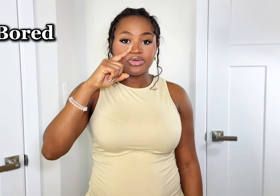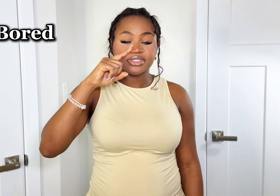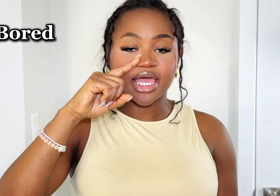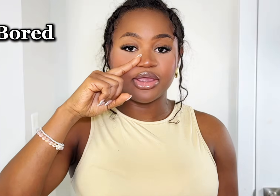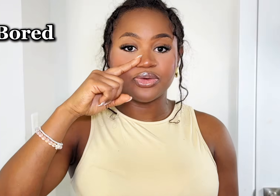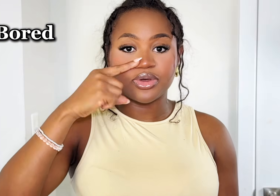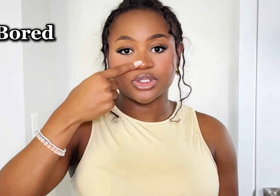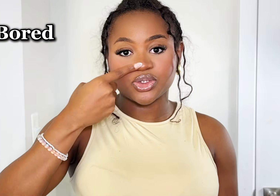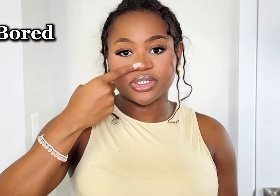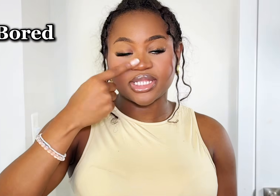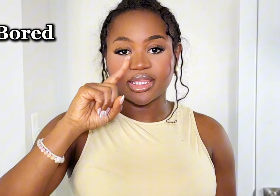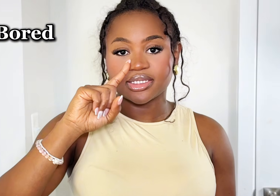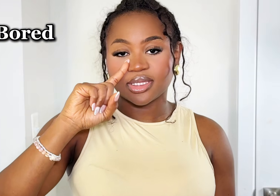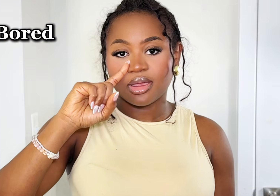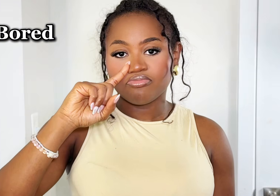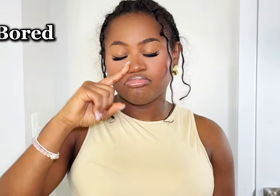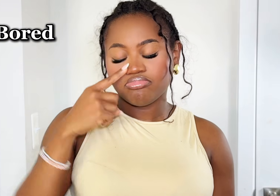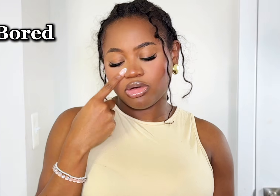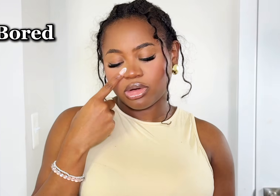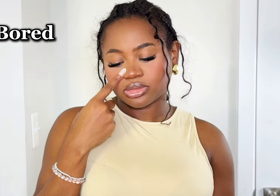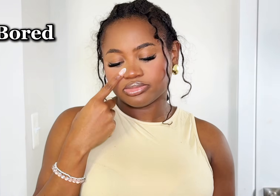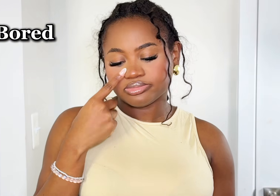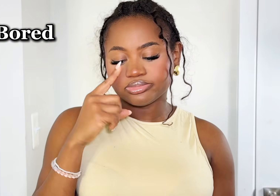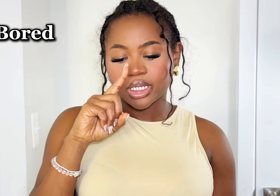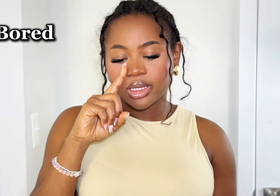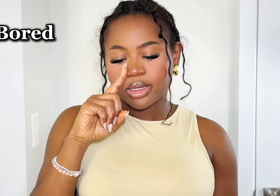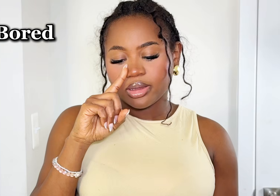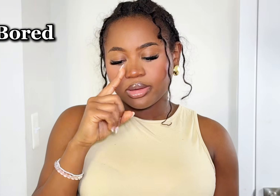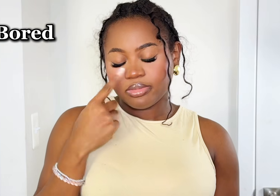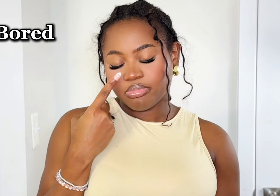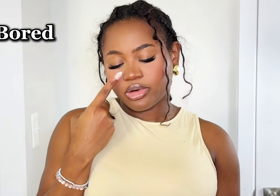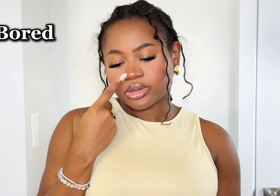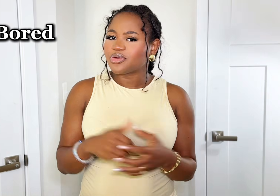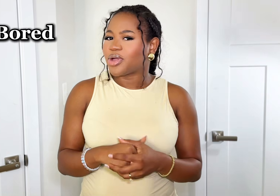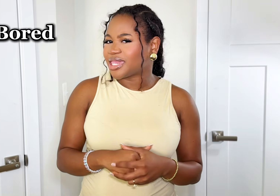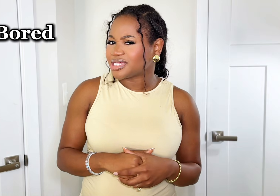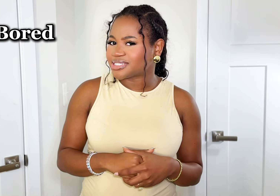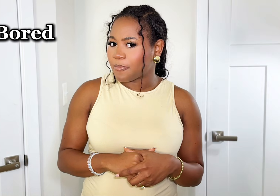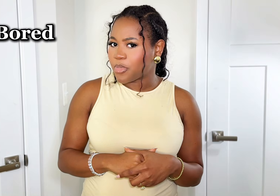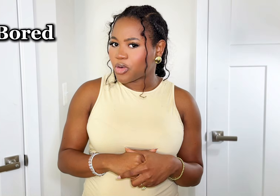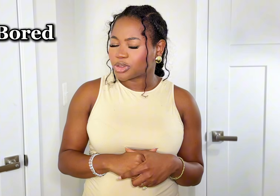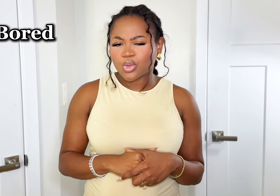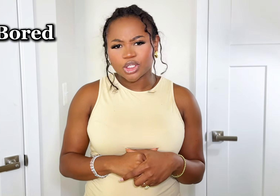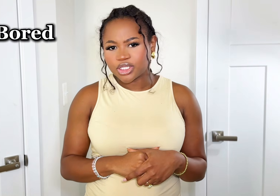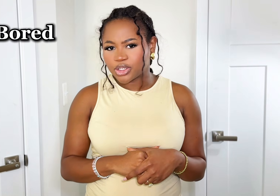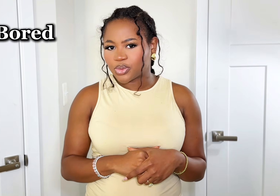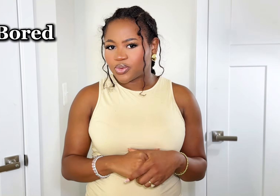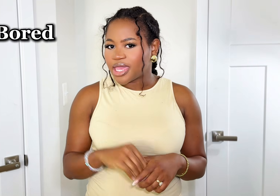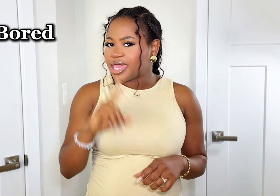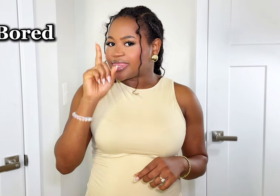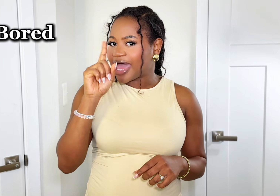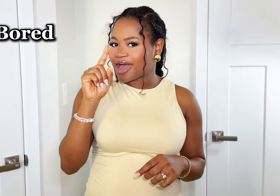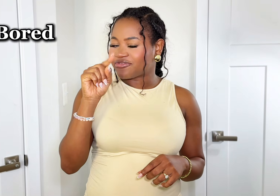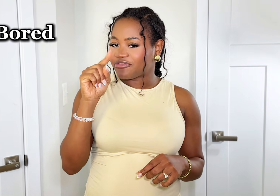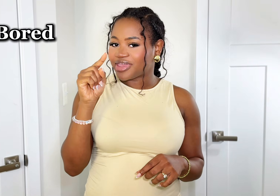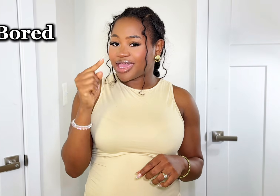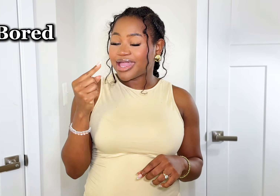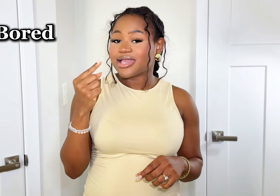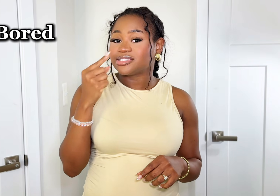nose and you do a twist like this. Bored. Bored. When kids are bored, what do? They have their finger inside